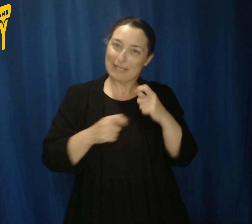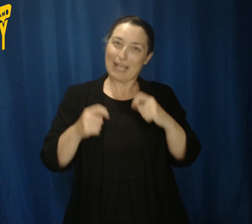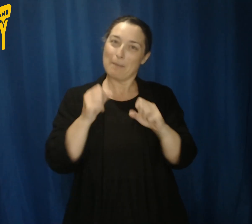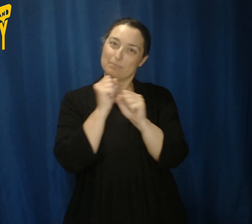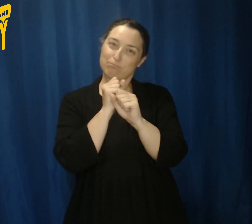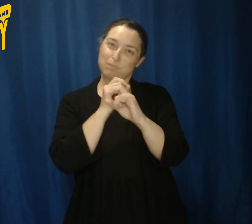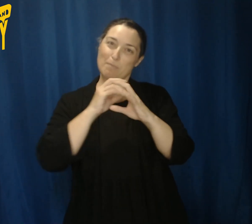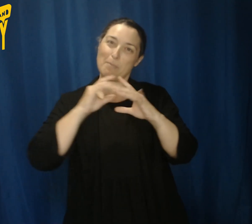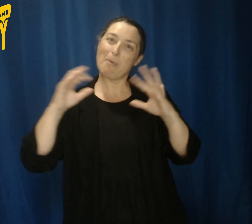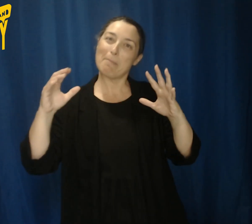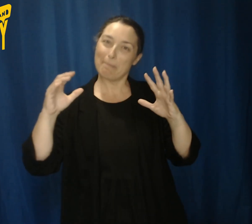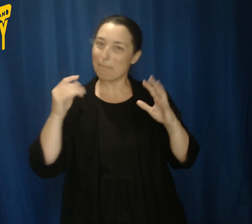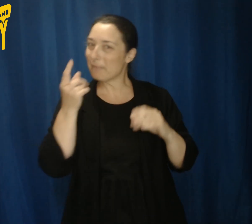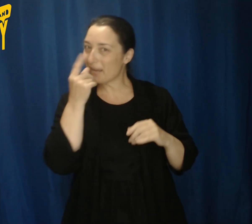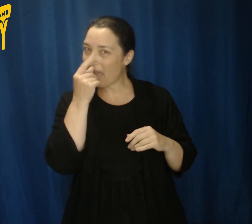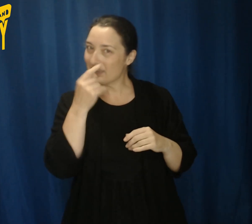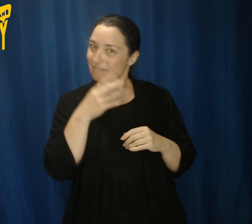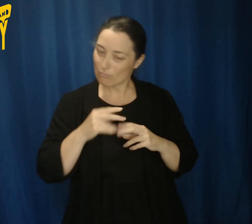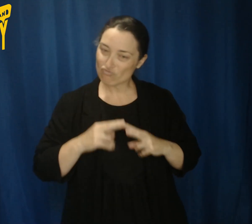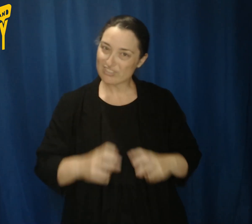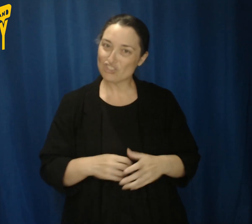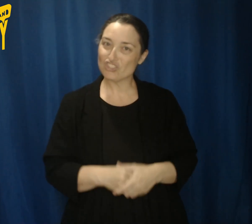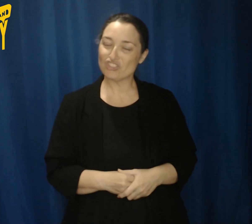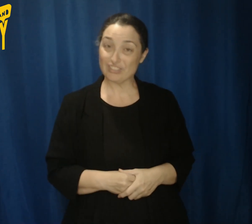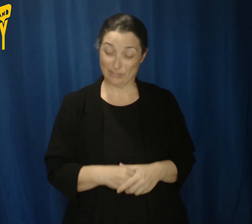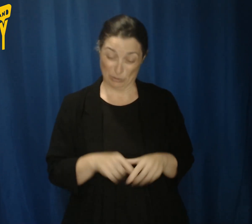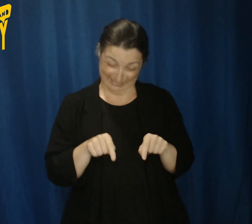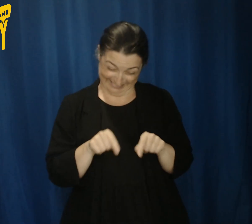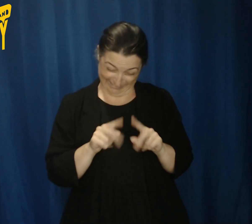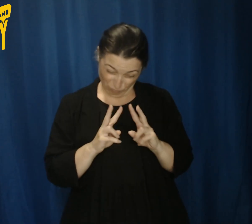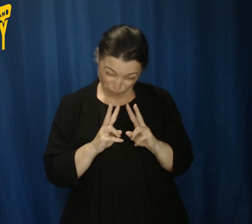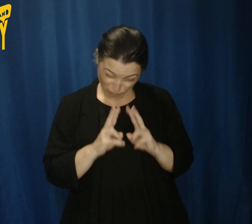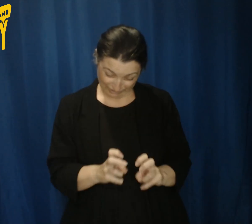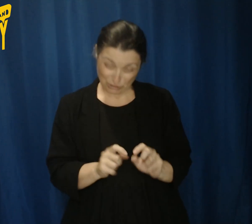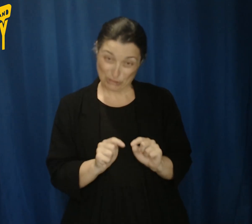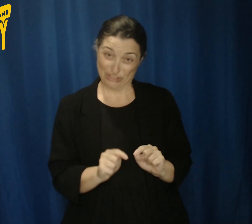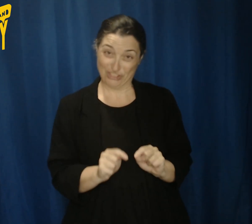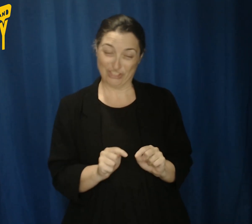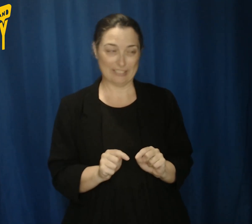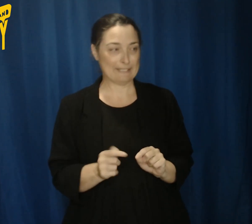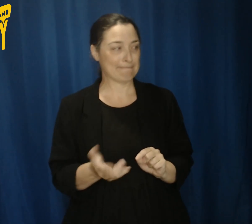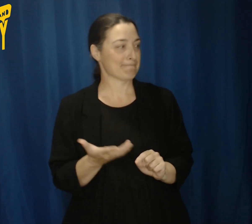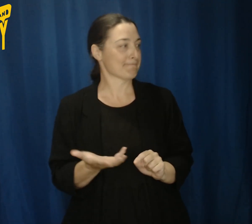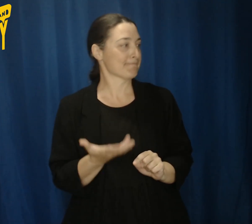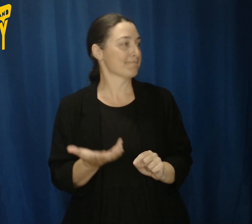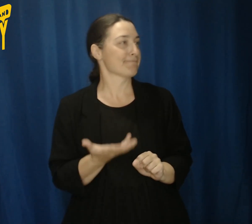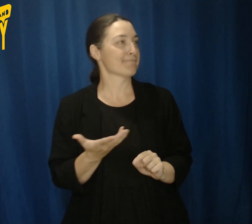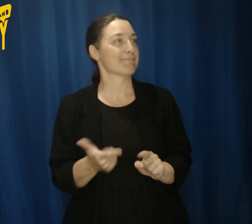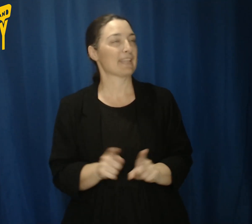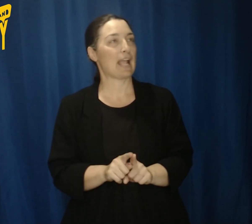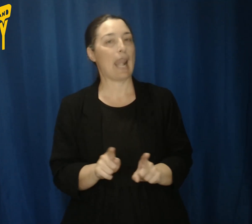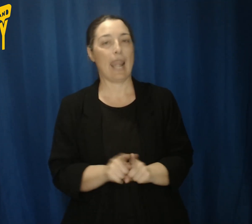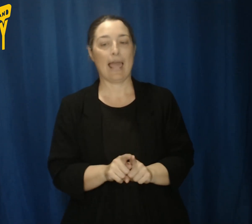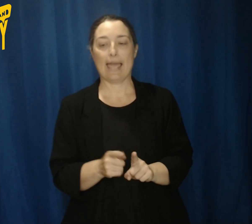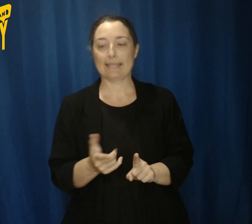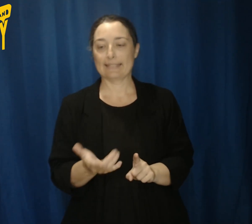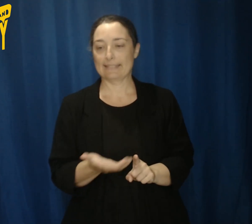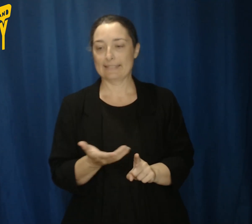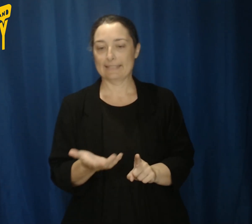And for me, the research is the really, it's kind of like you're making the creature and